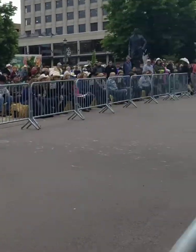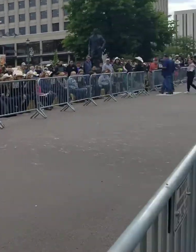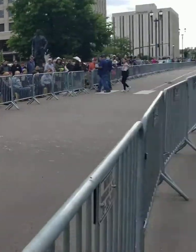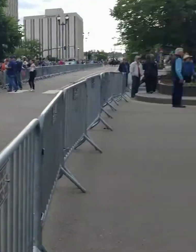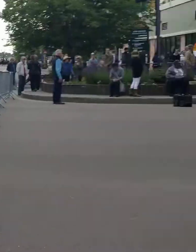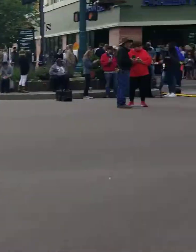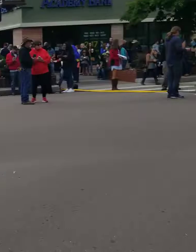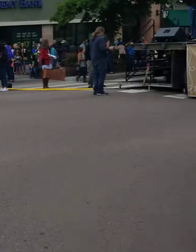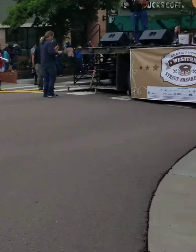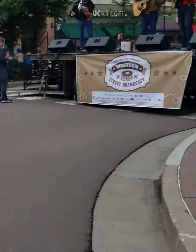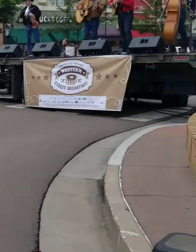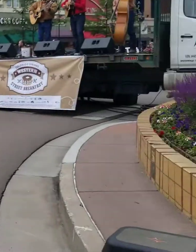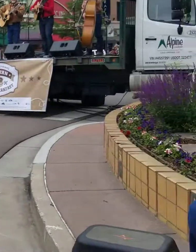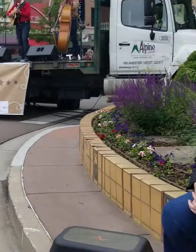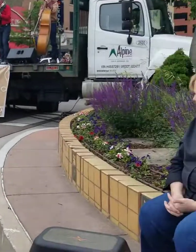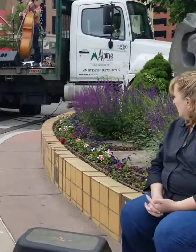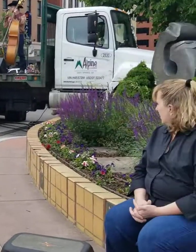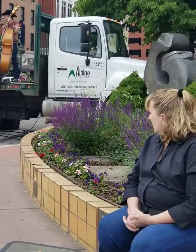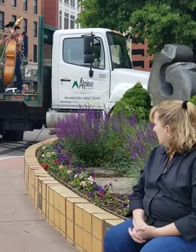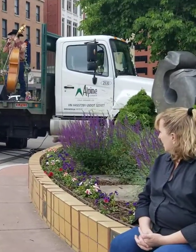Thought they were gonna start playing